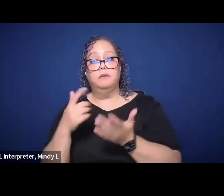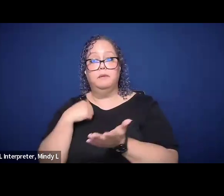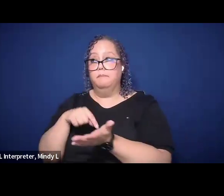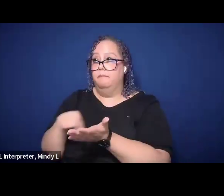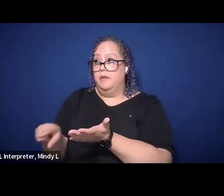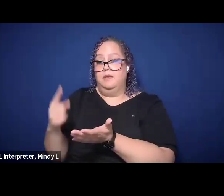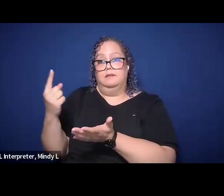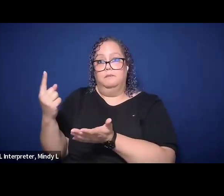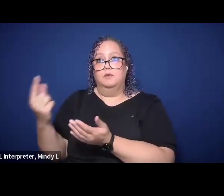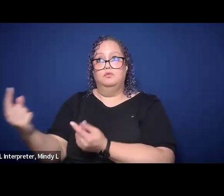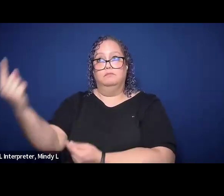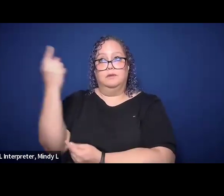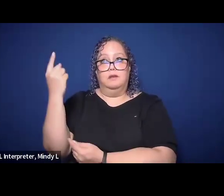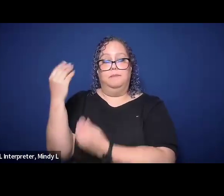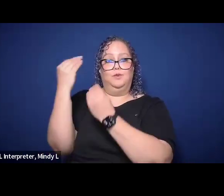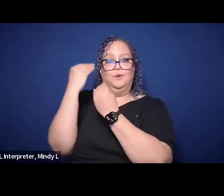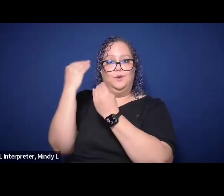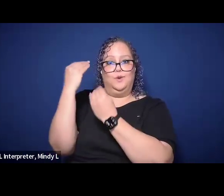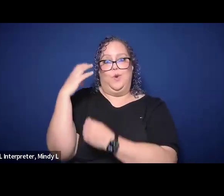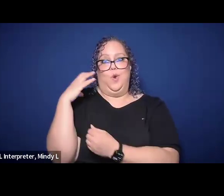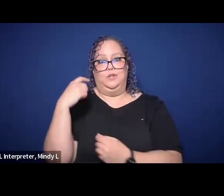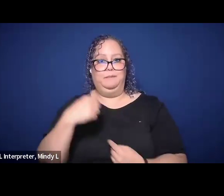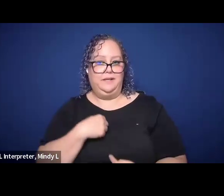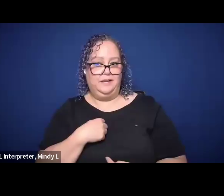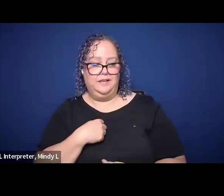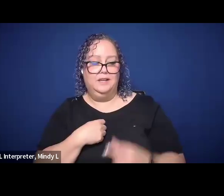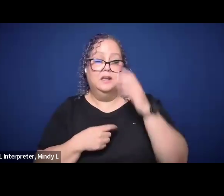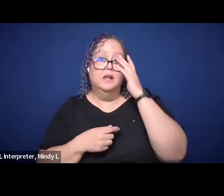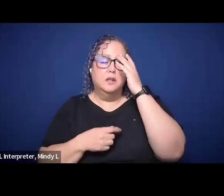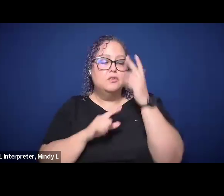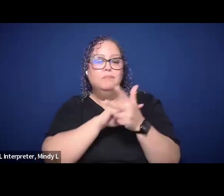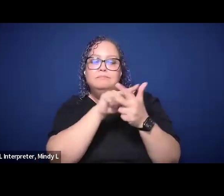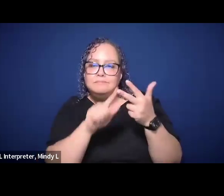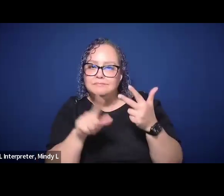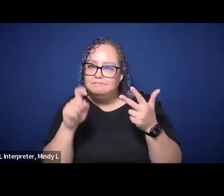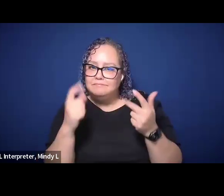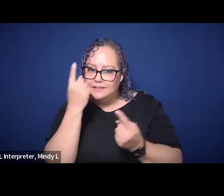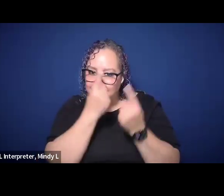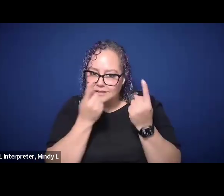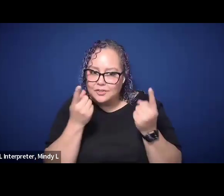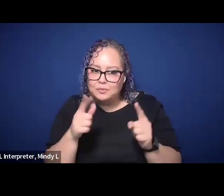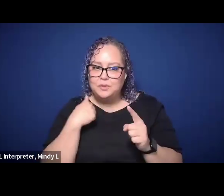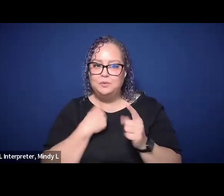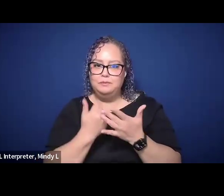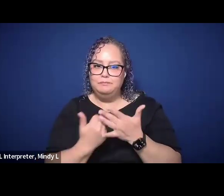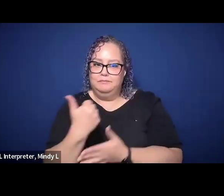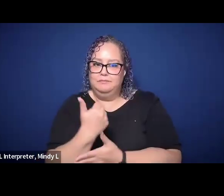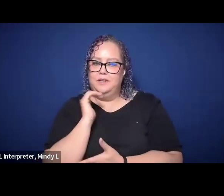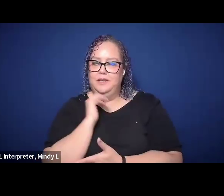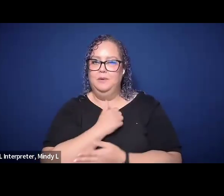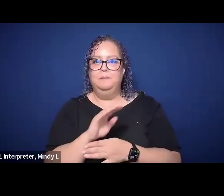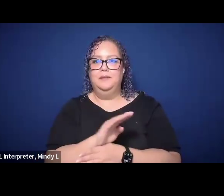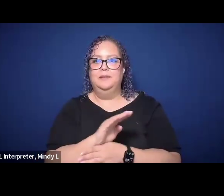coaching. But those are the three things that we need to consider when we're prioritizing our business